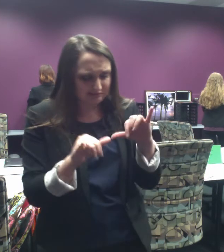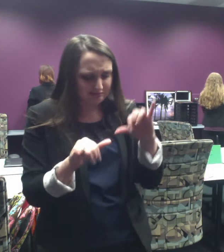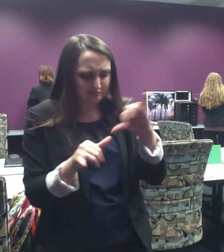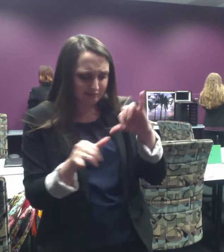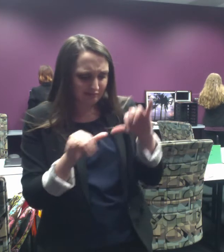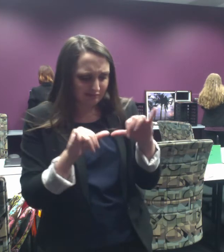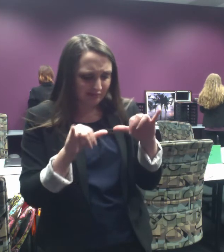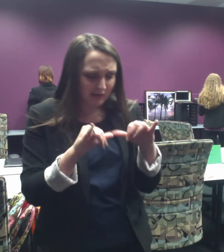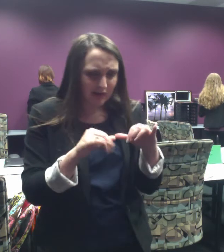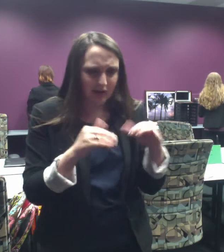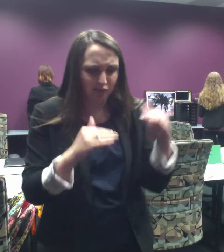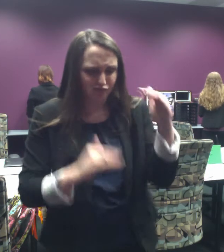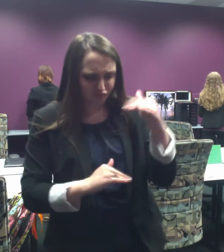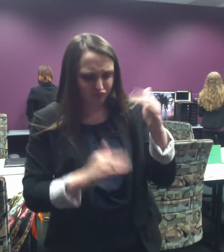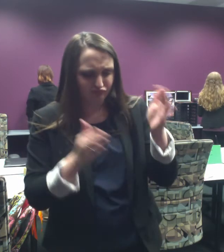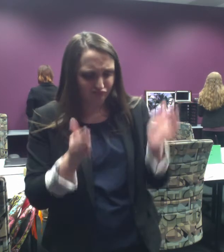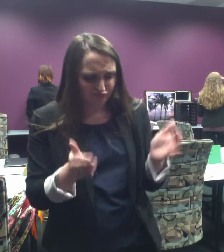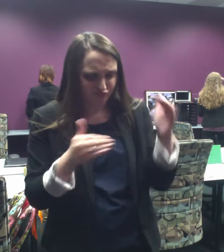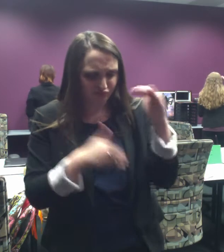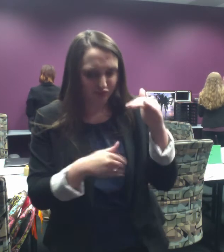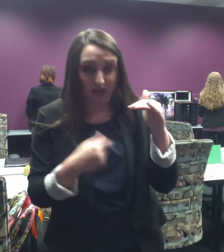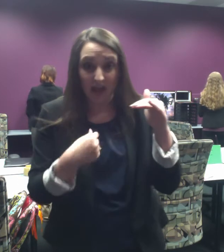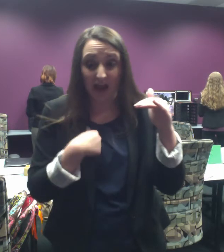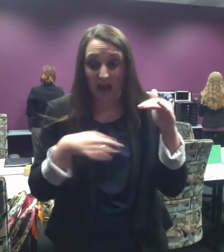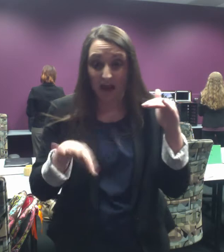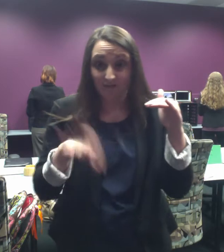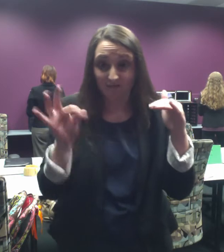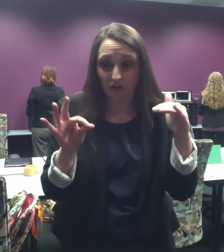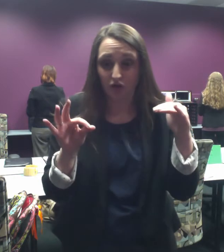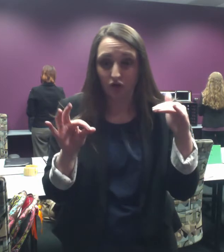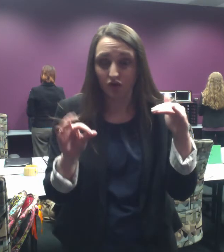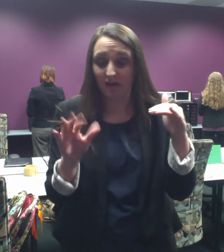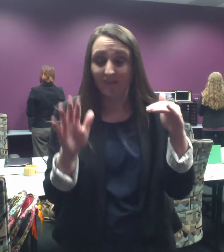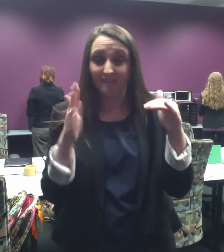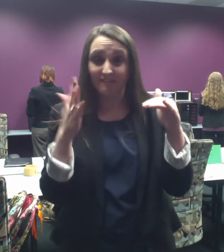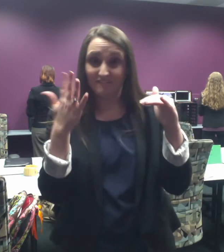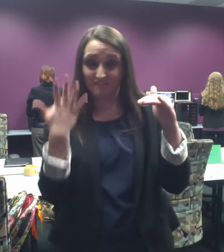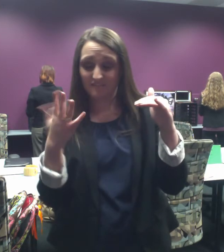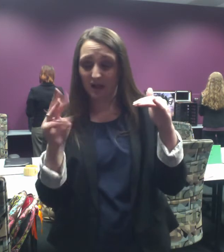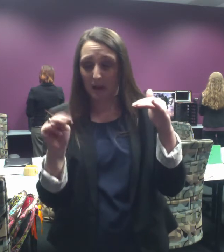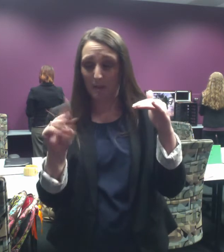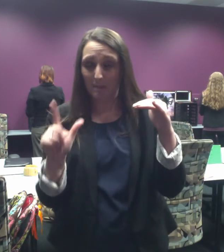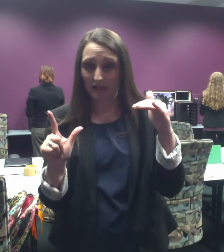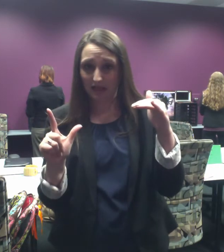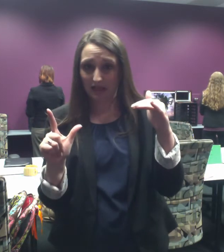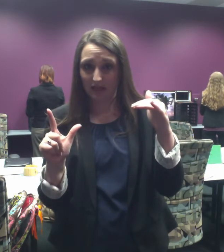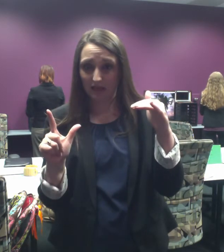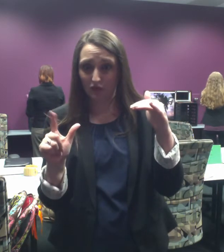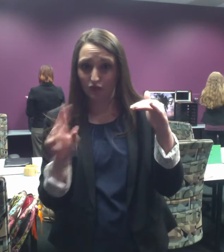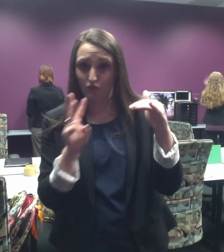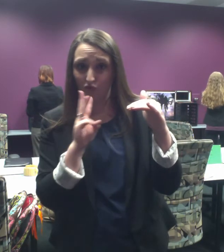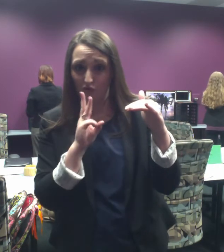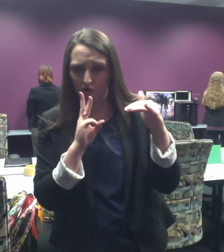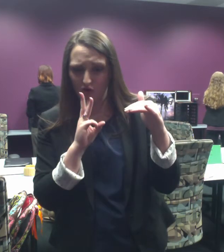this box of air that I've got. What turns into the relative humidity? What's